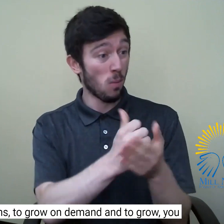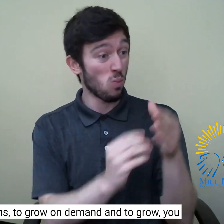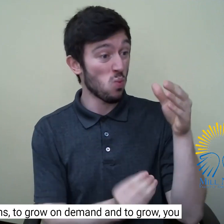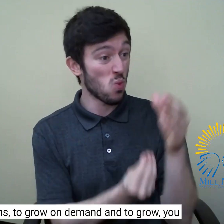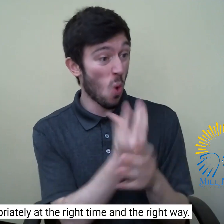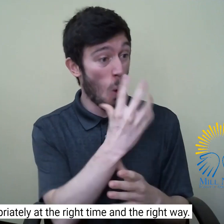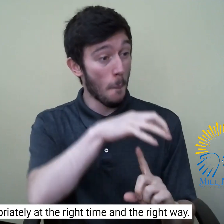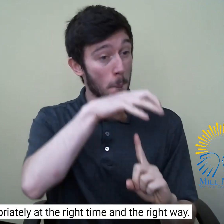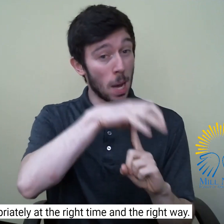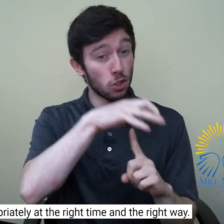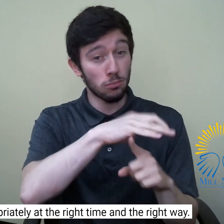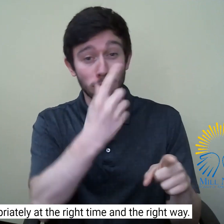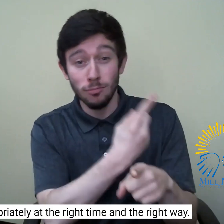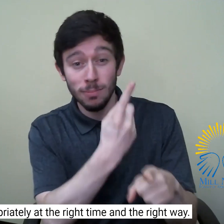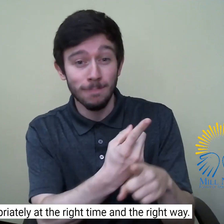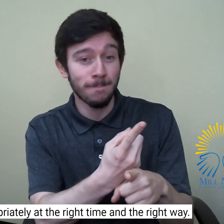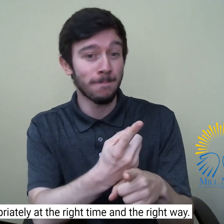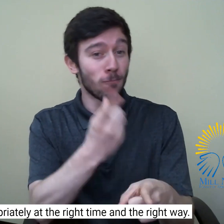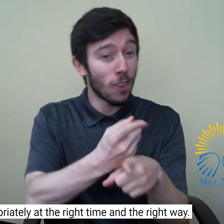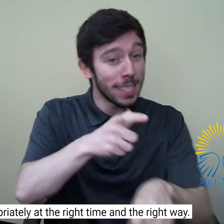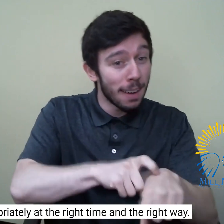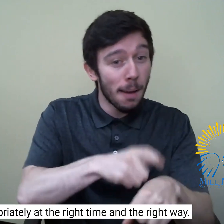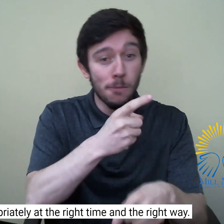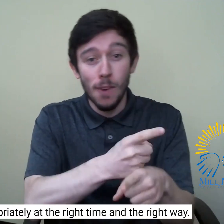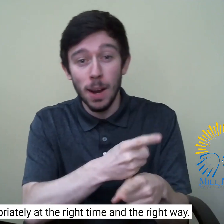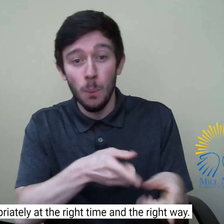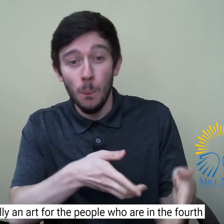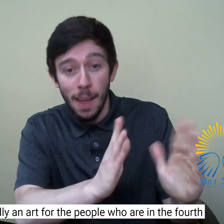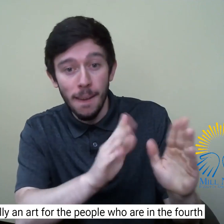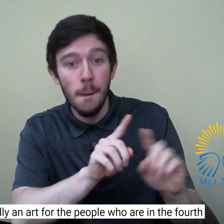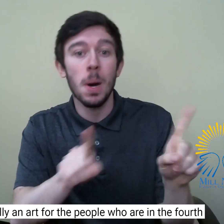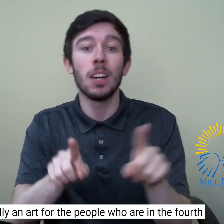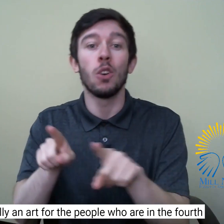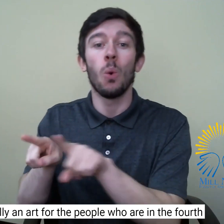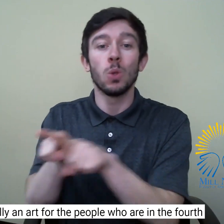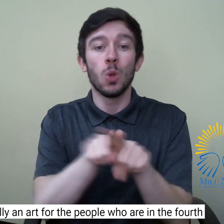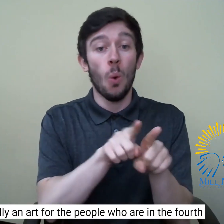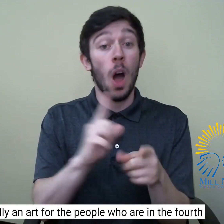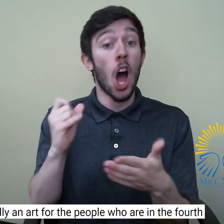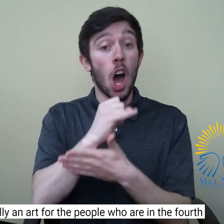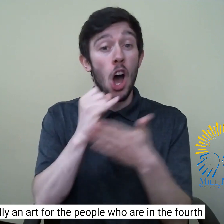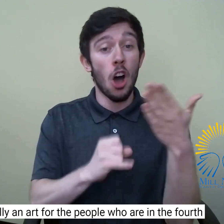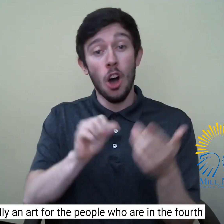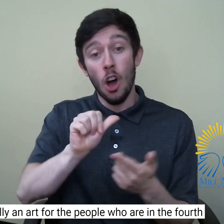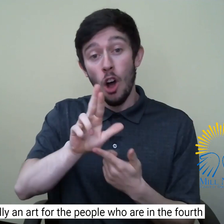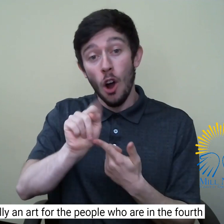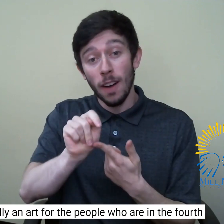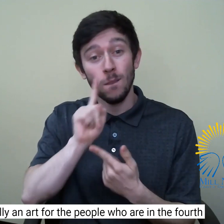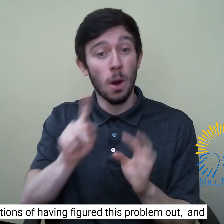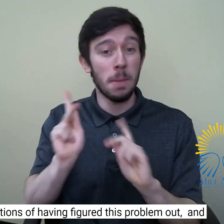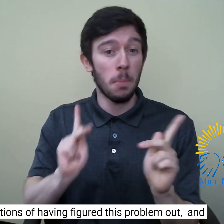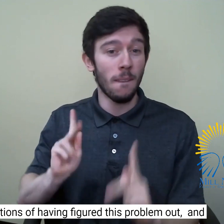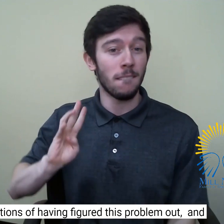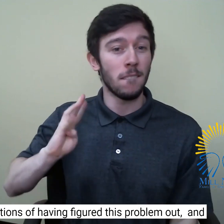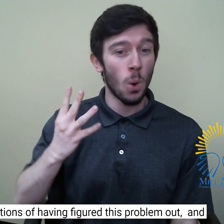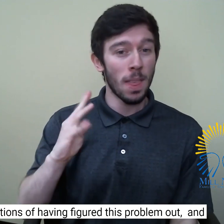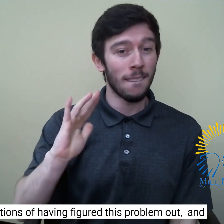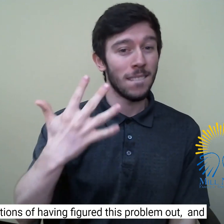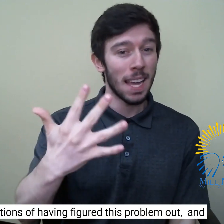grow, appropriately at the right time and the right way. But it's also really an art for the people who are in the fourth and fifth generations of having